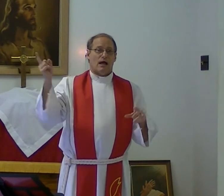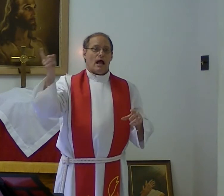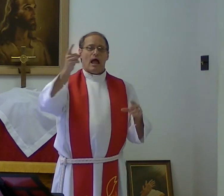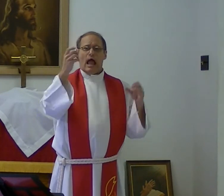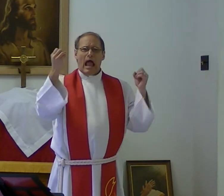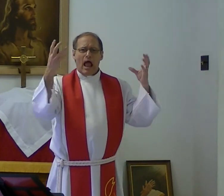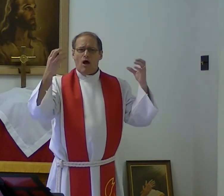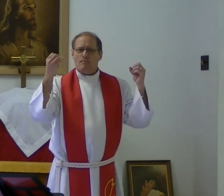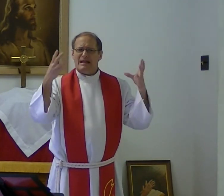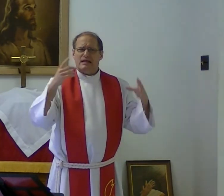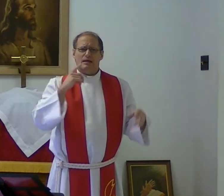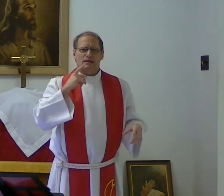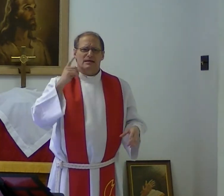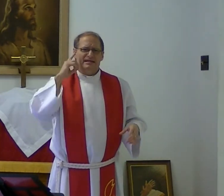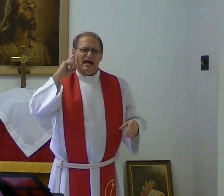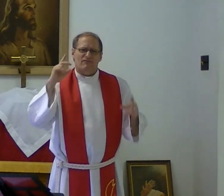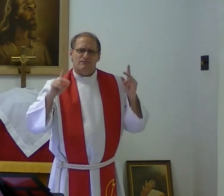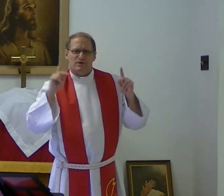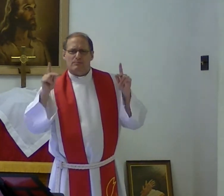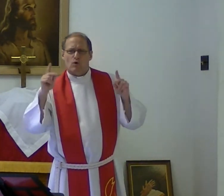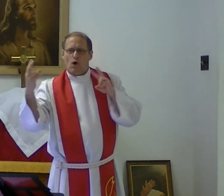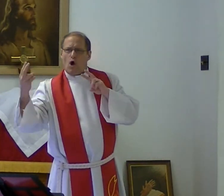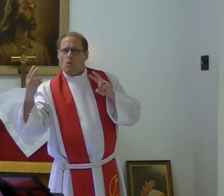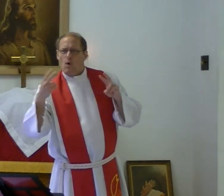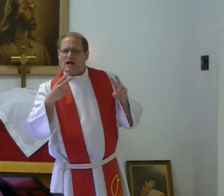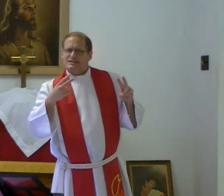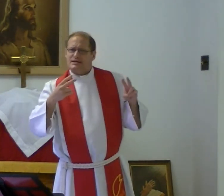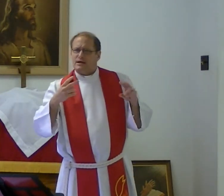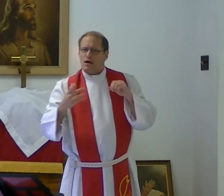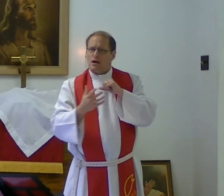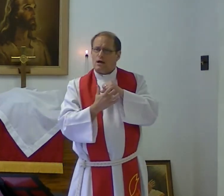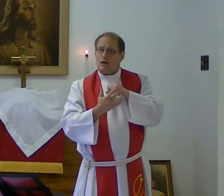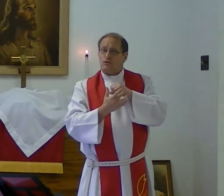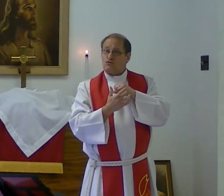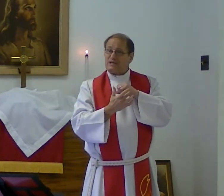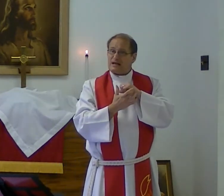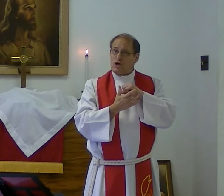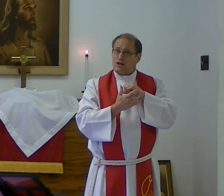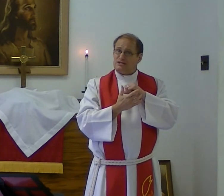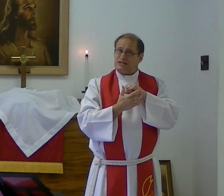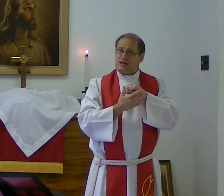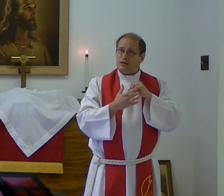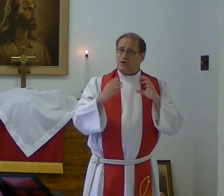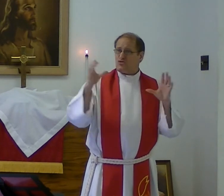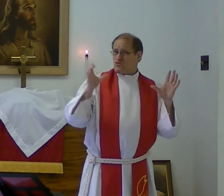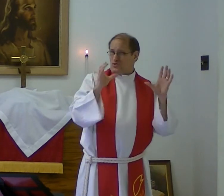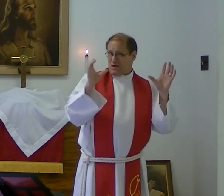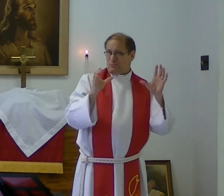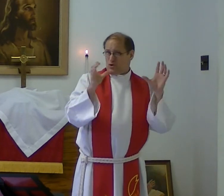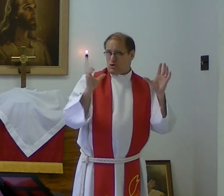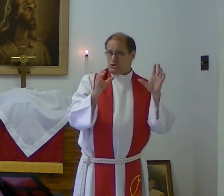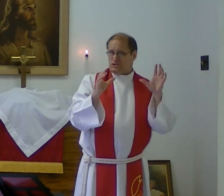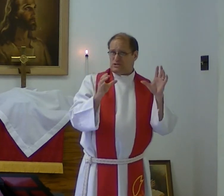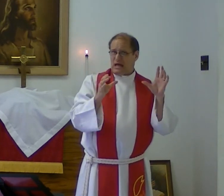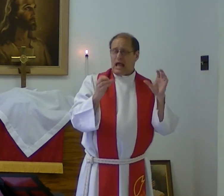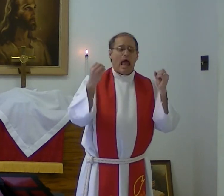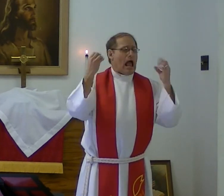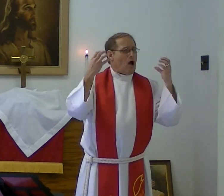how many deaf people are watching through technology, through the computers? How